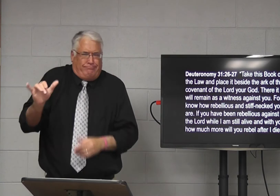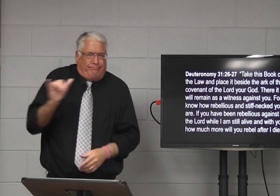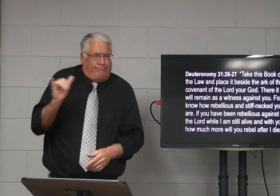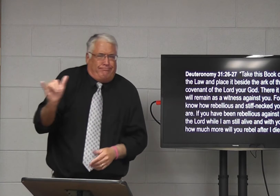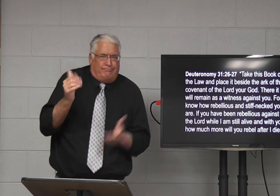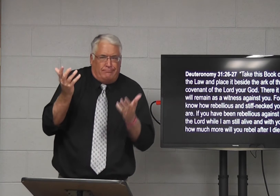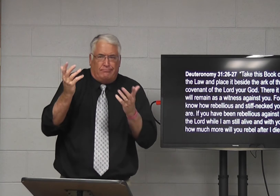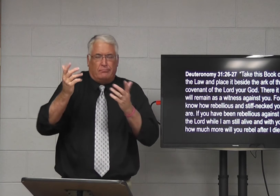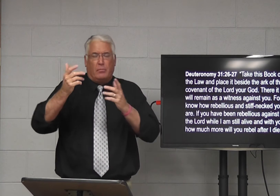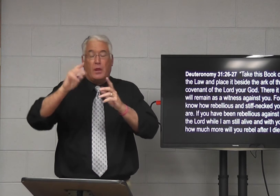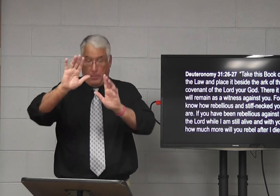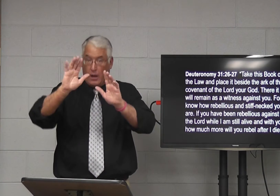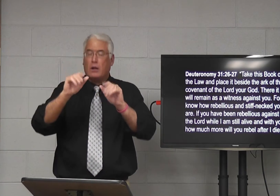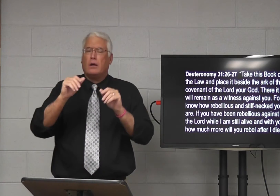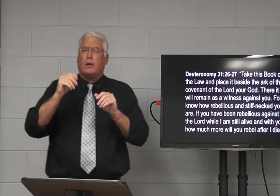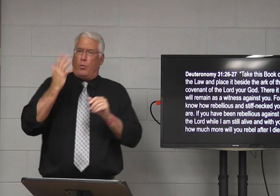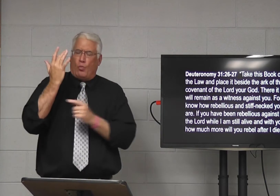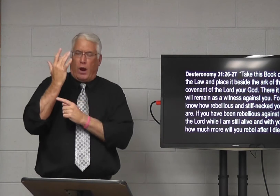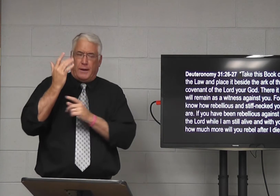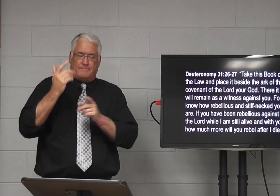He was still a sinner, Moses was.